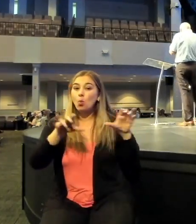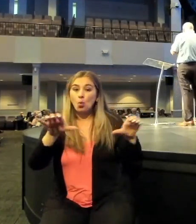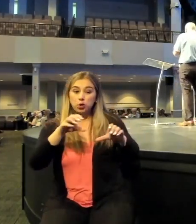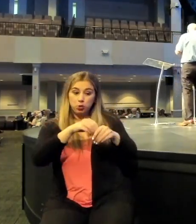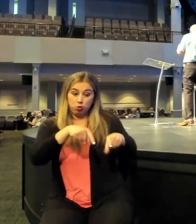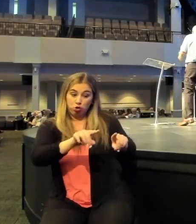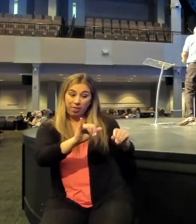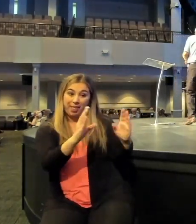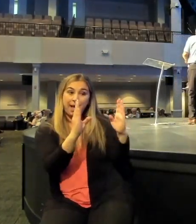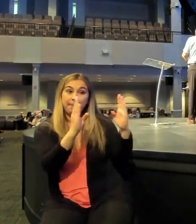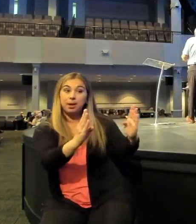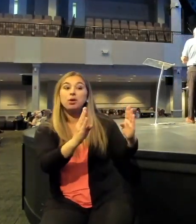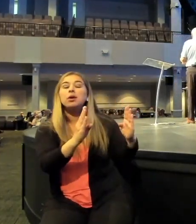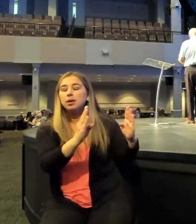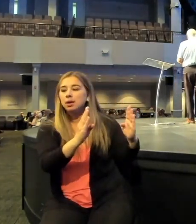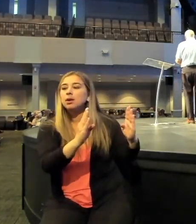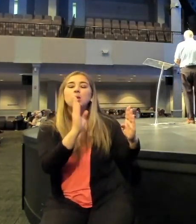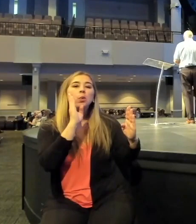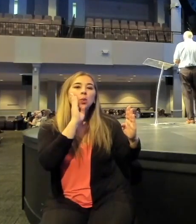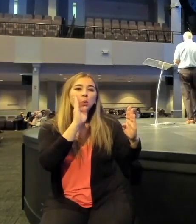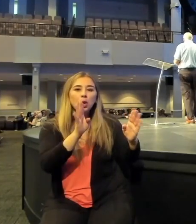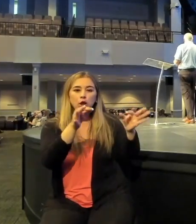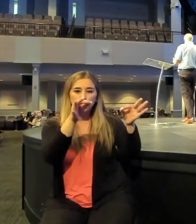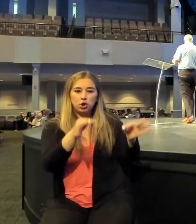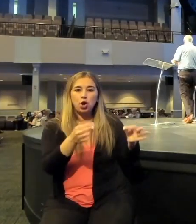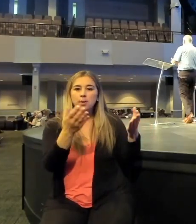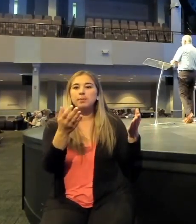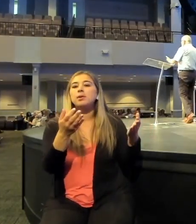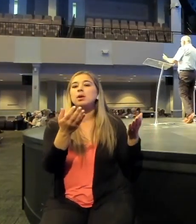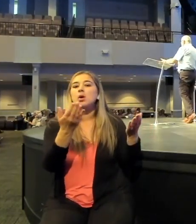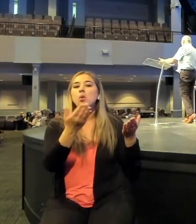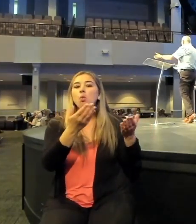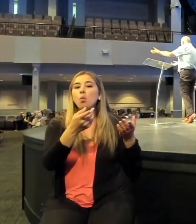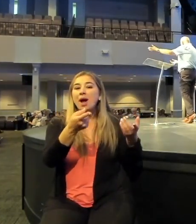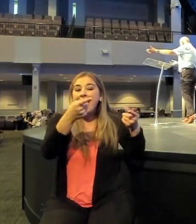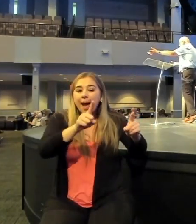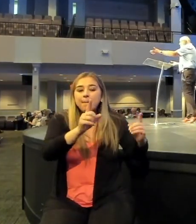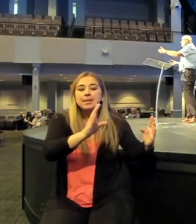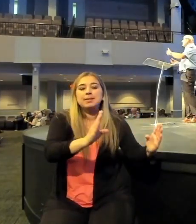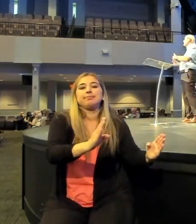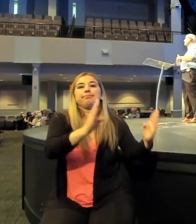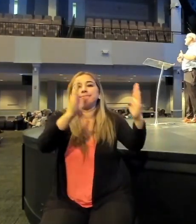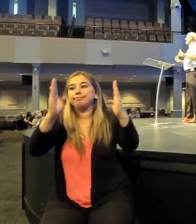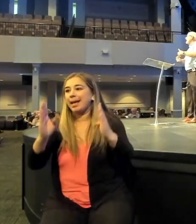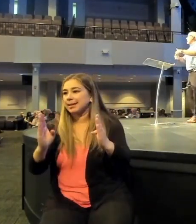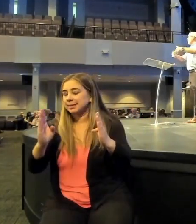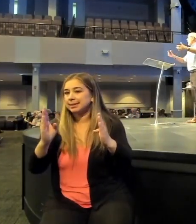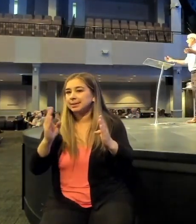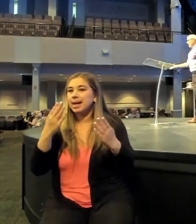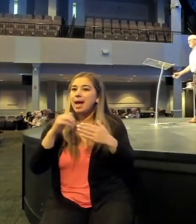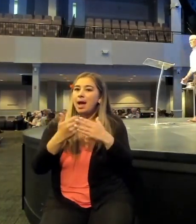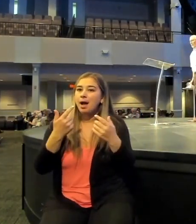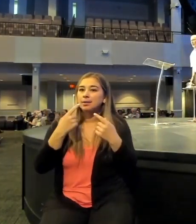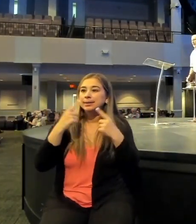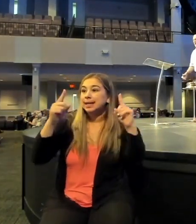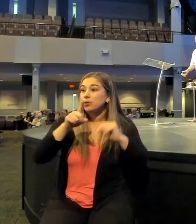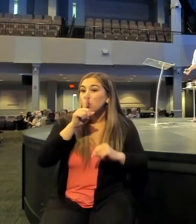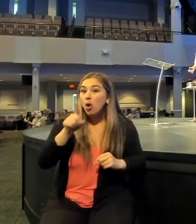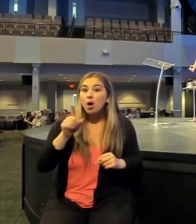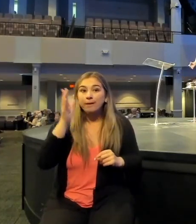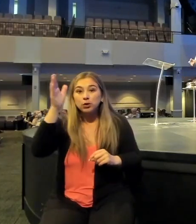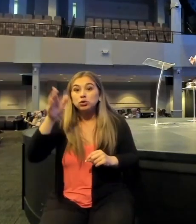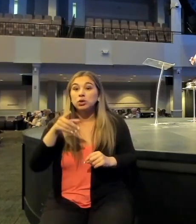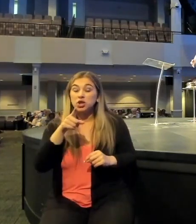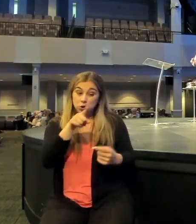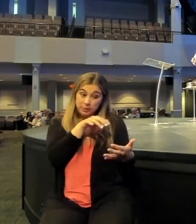that season of your life will often determine how successful you are in your future. Did you study well? Did you work